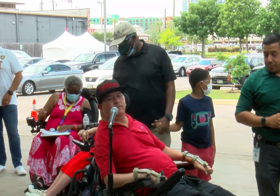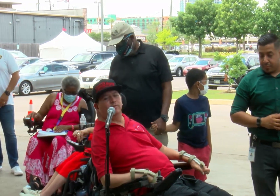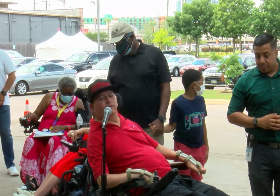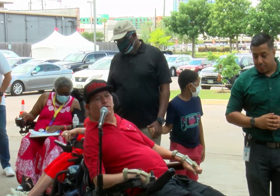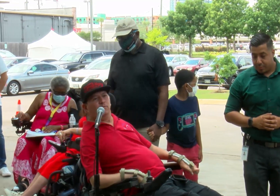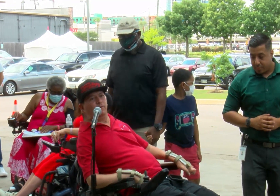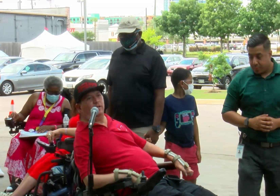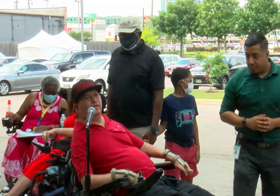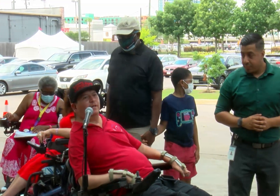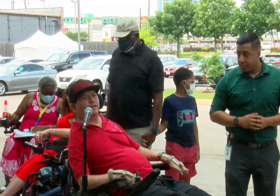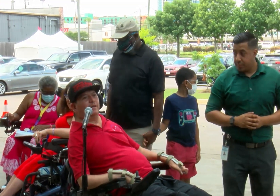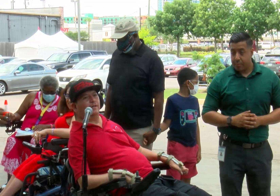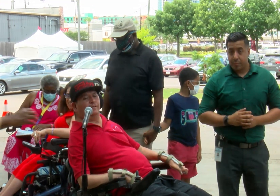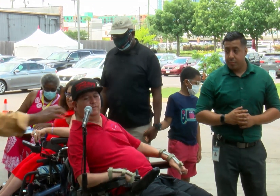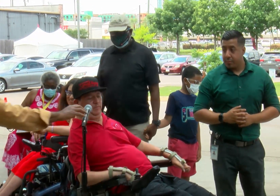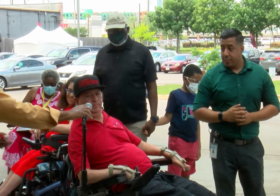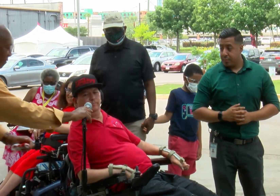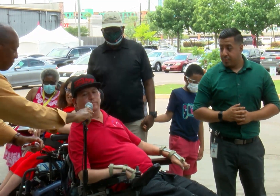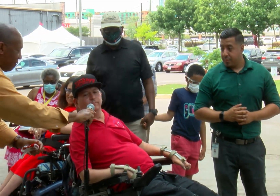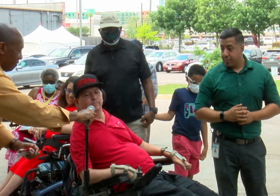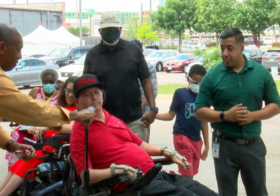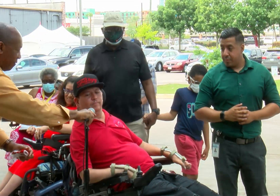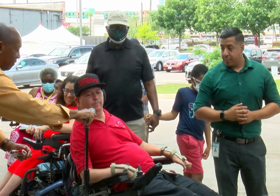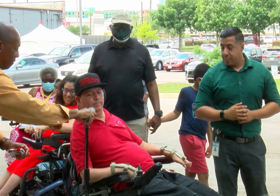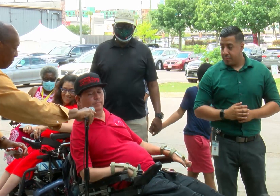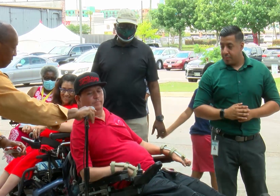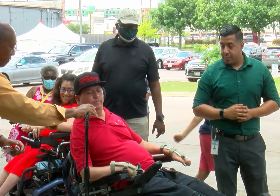Good afternoon. We